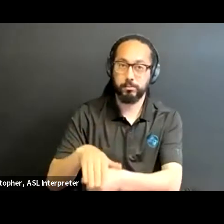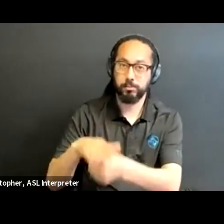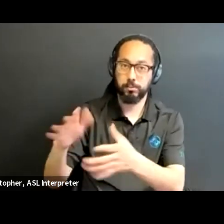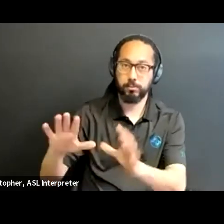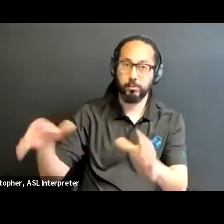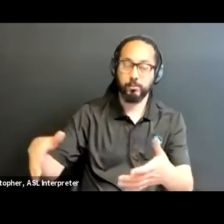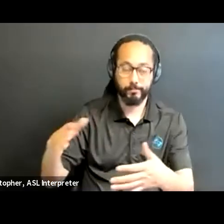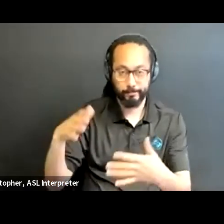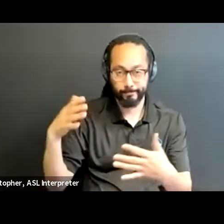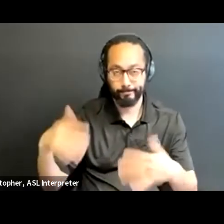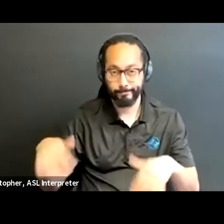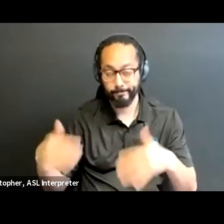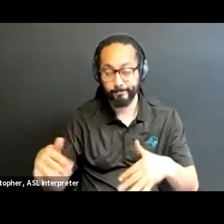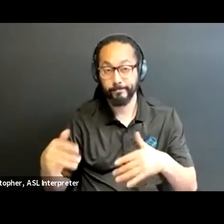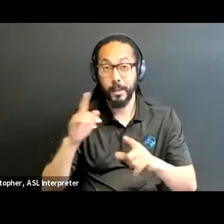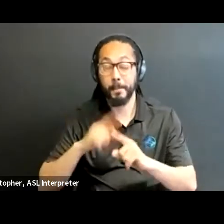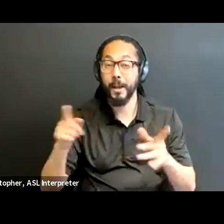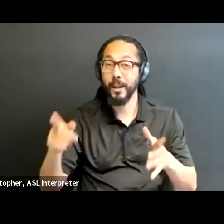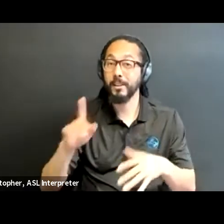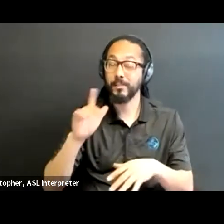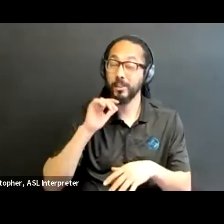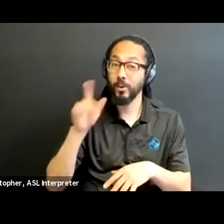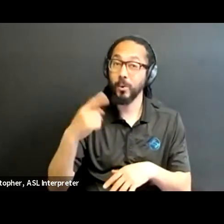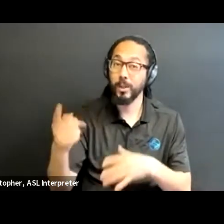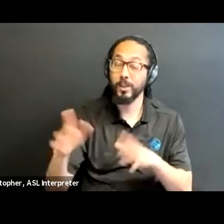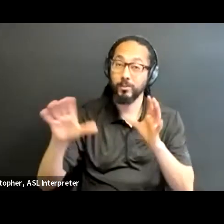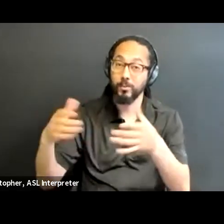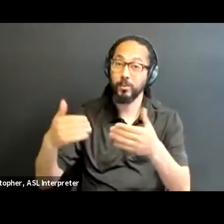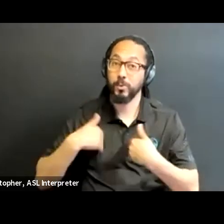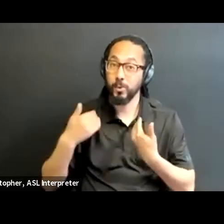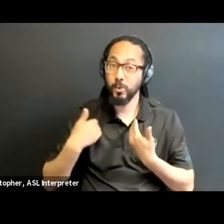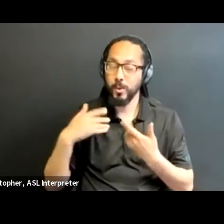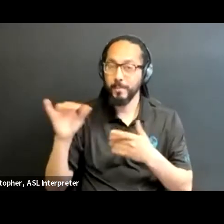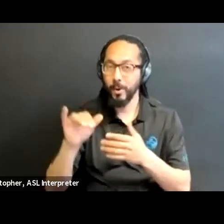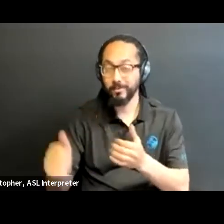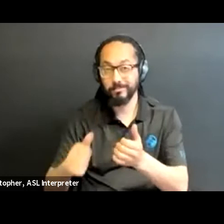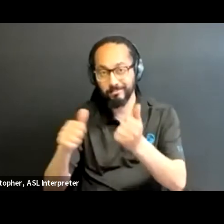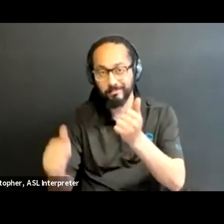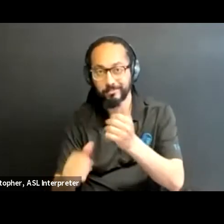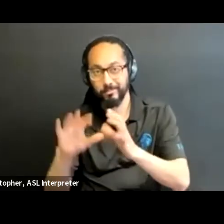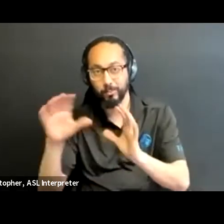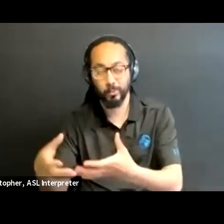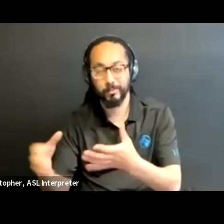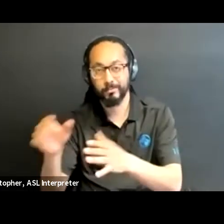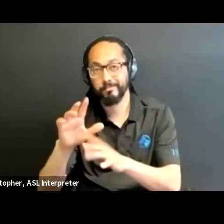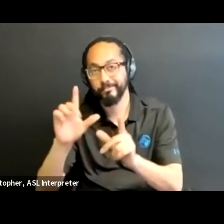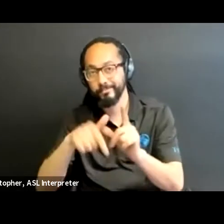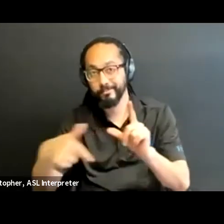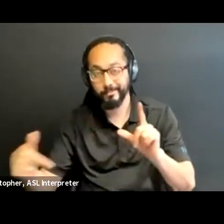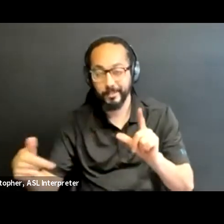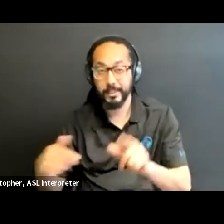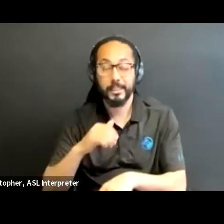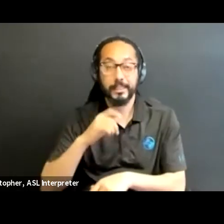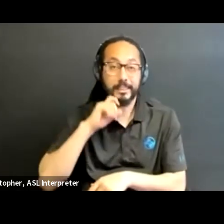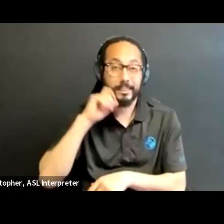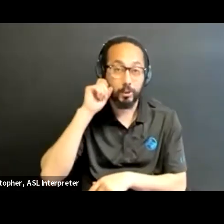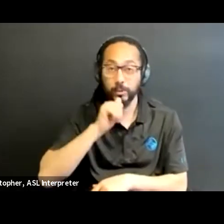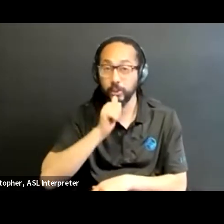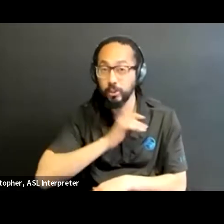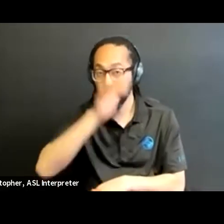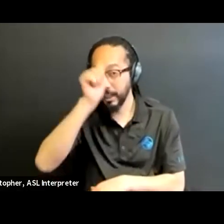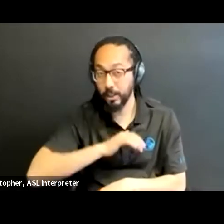project, we were not only working with the subgroup of 2S LGBTQI youth, so sexual and gender minorities, but